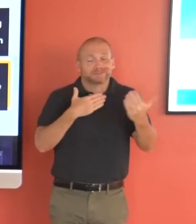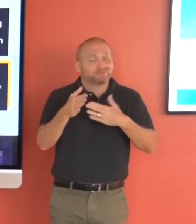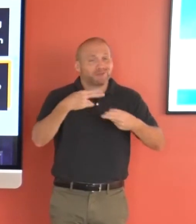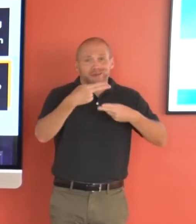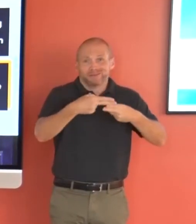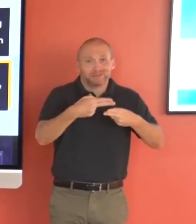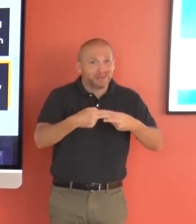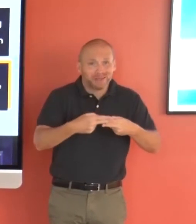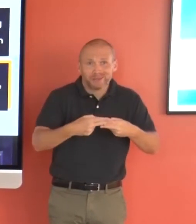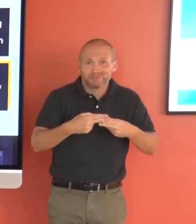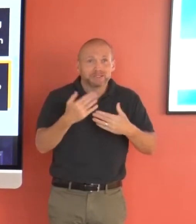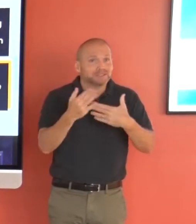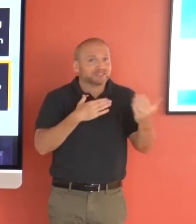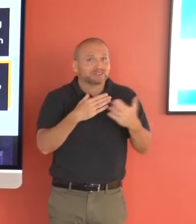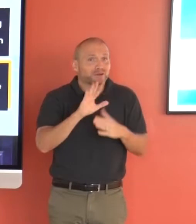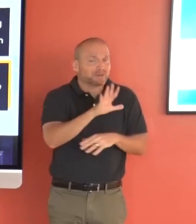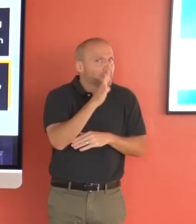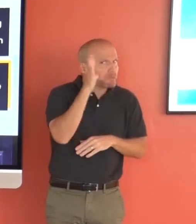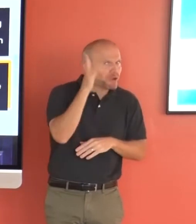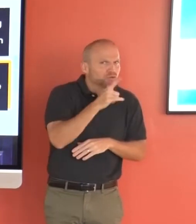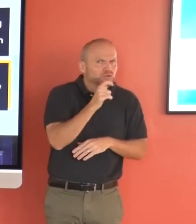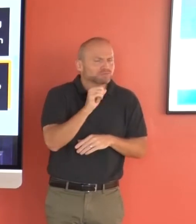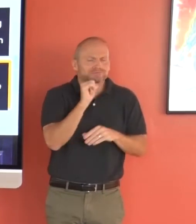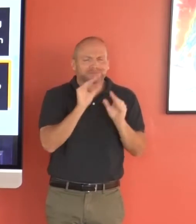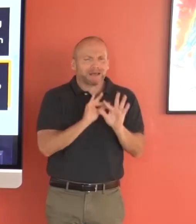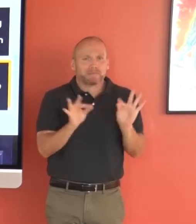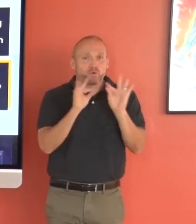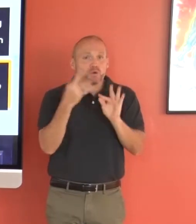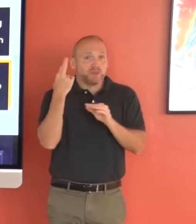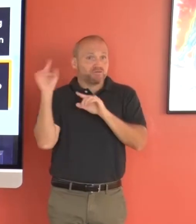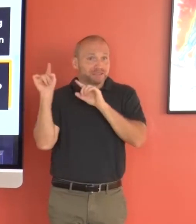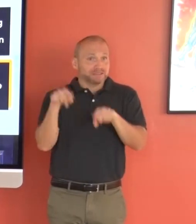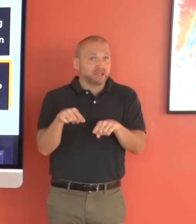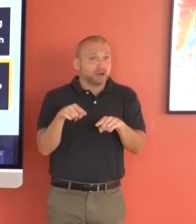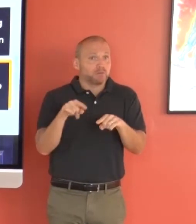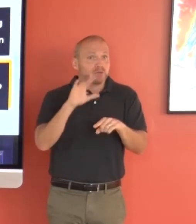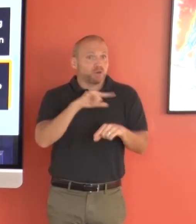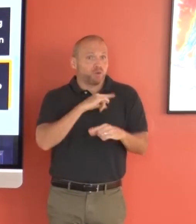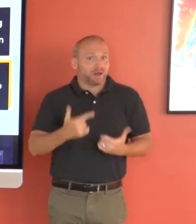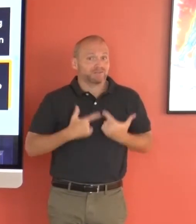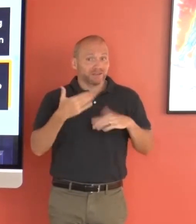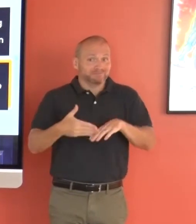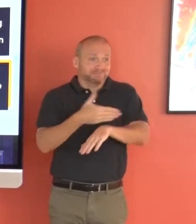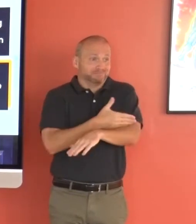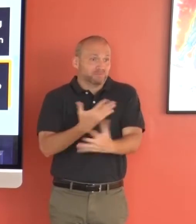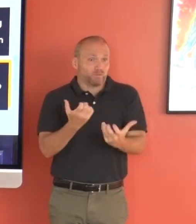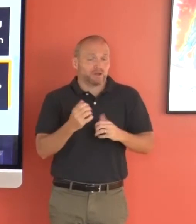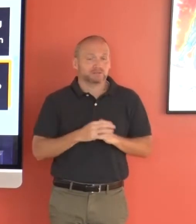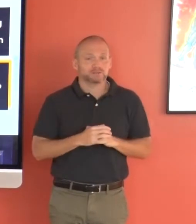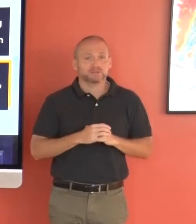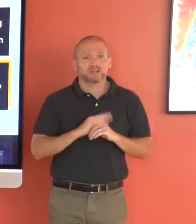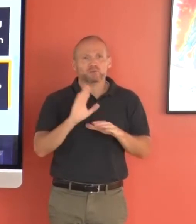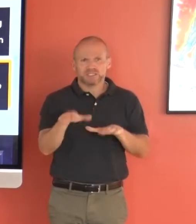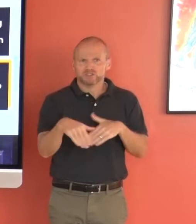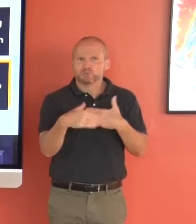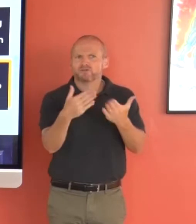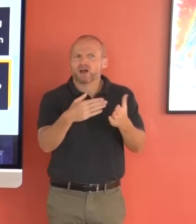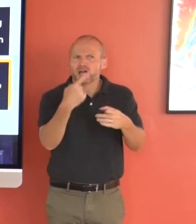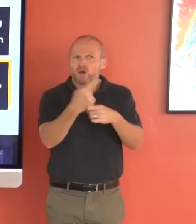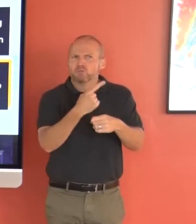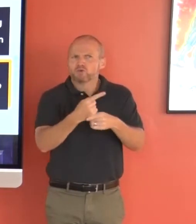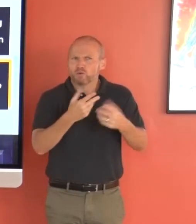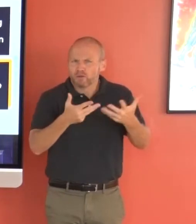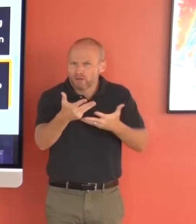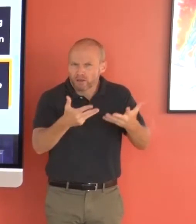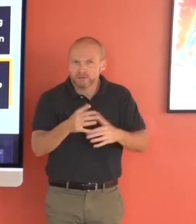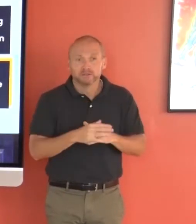is. Doesn't matter who their parents are. They're here because they want to improve their quality of life. And we want to treat them that way. So it doesn't